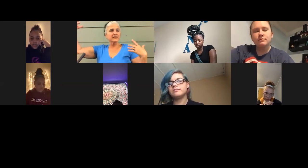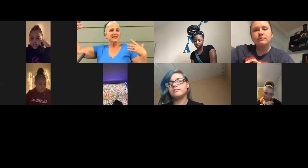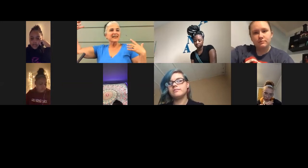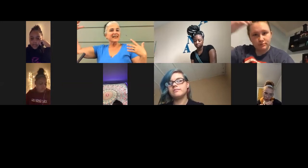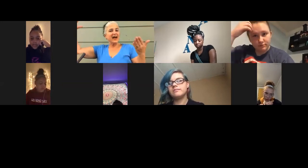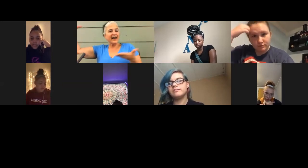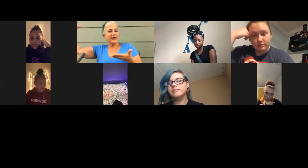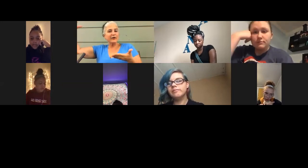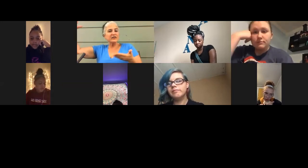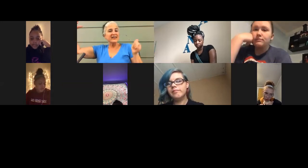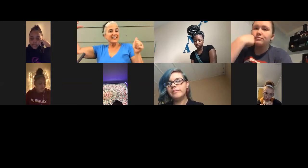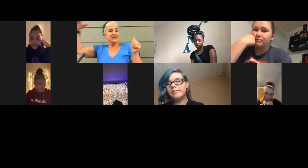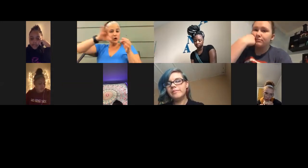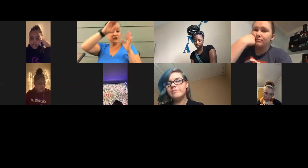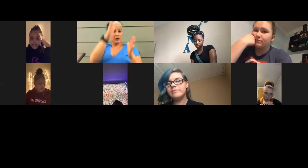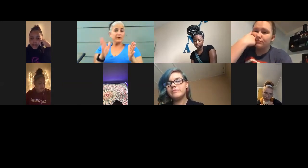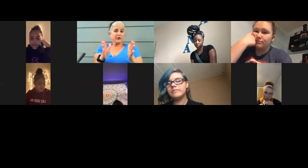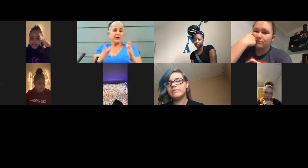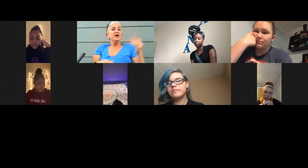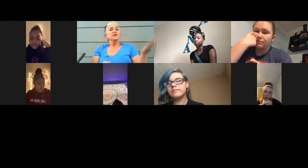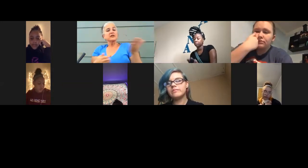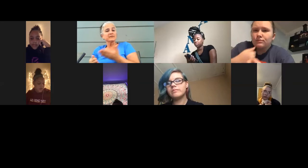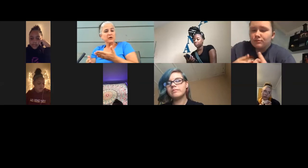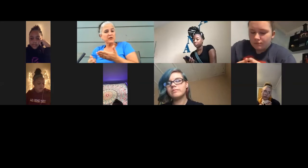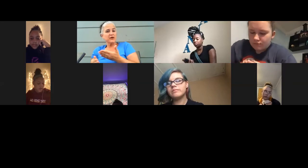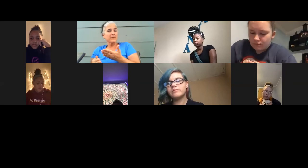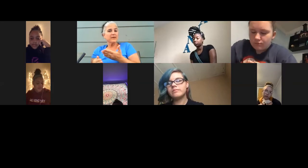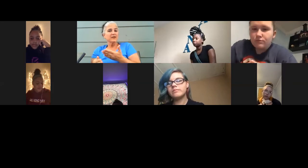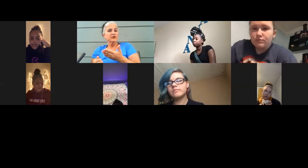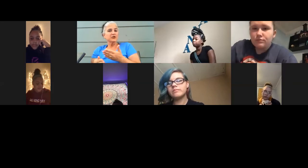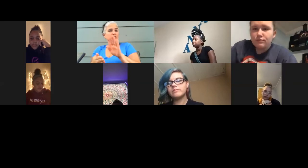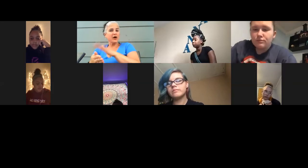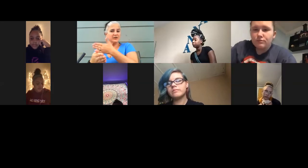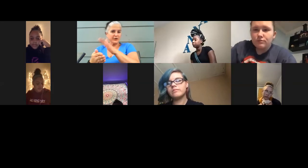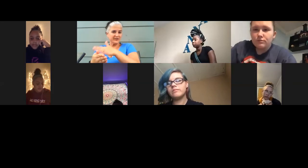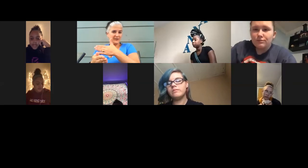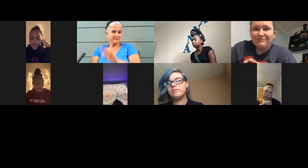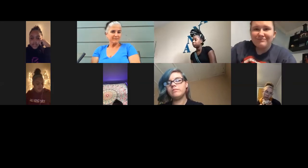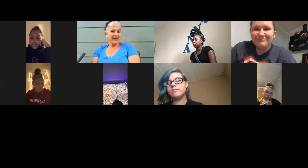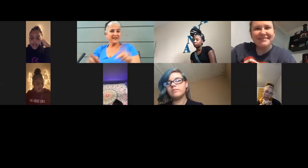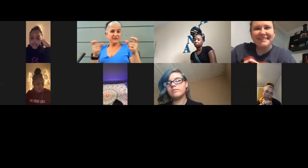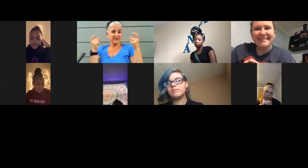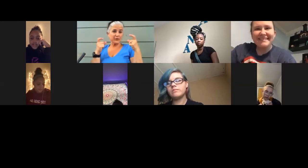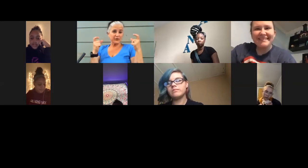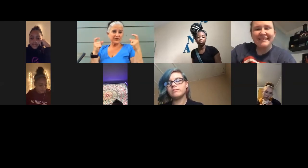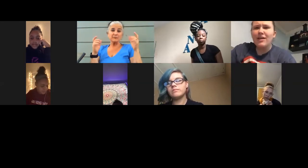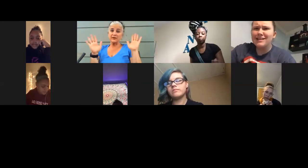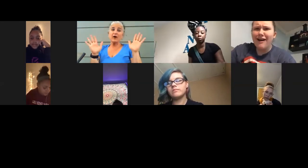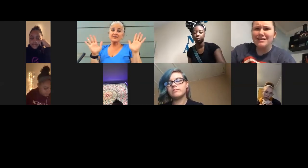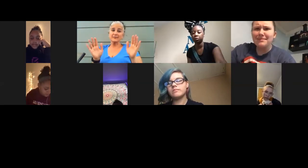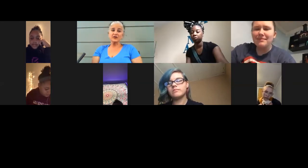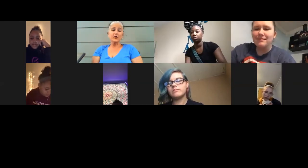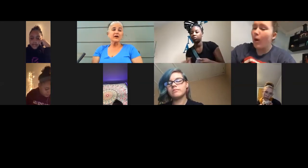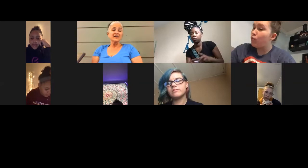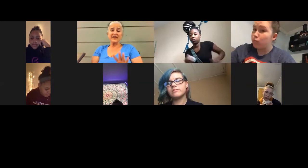but because he hires his own interpreter that comes with him to concerts and to festivals. It's